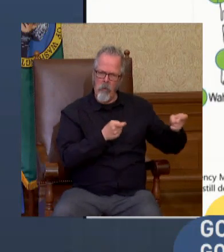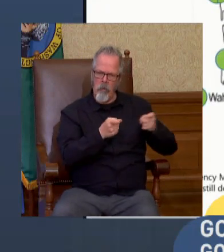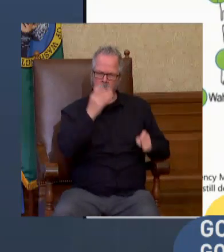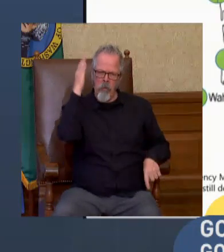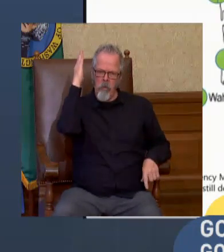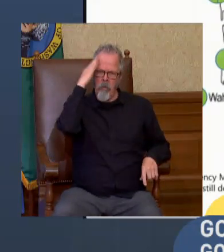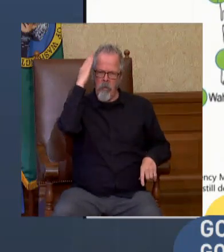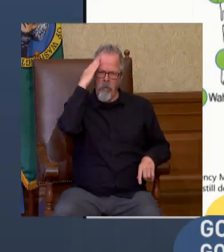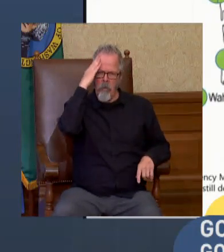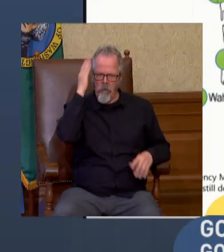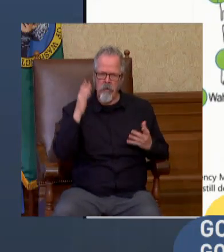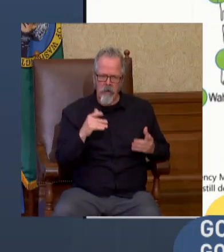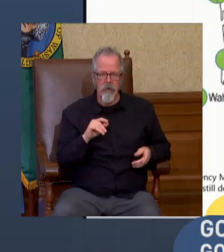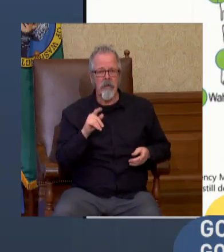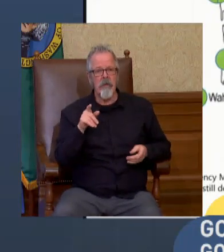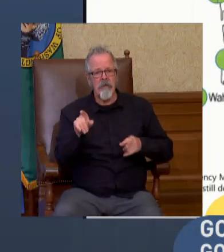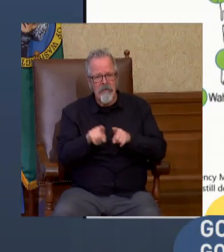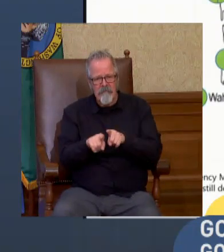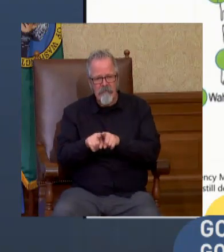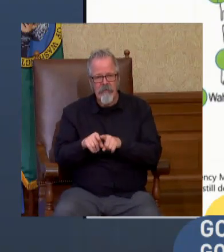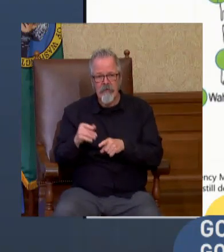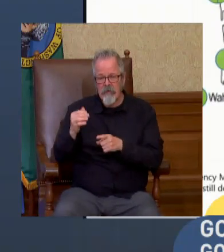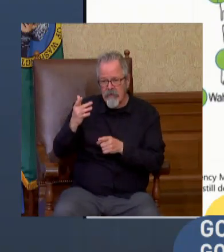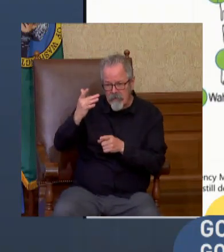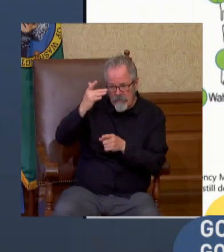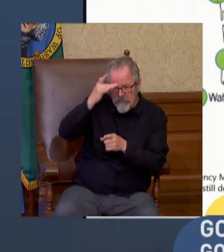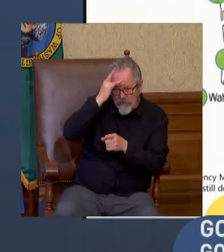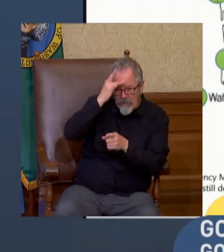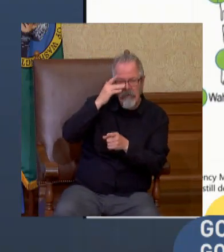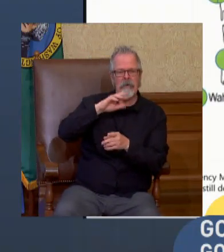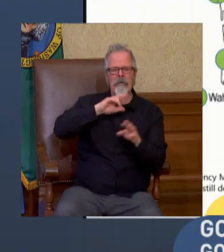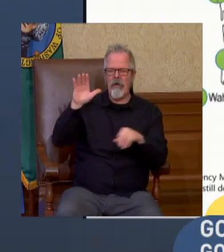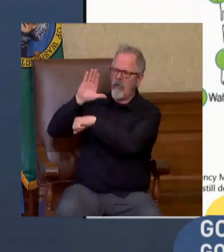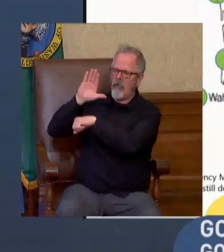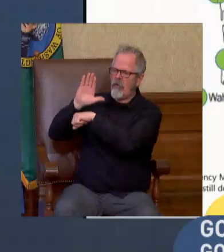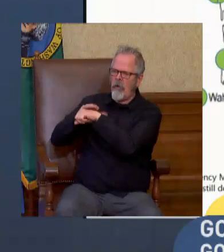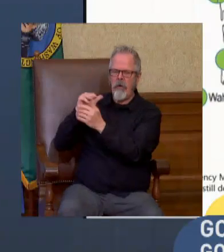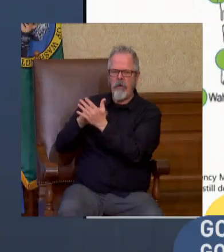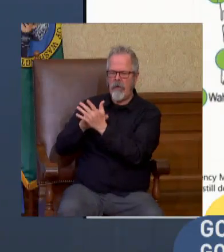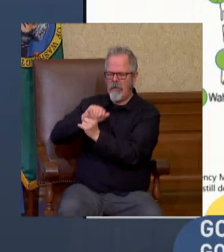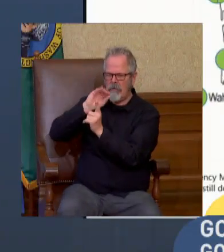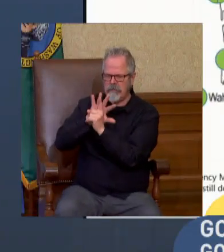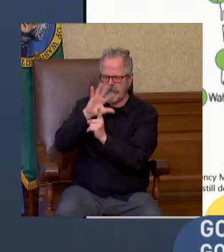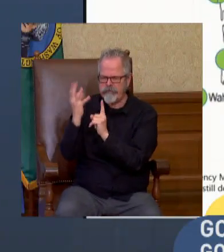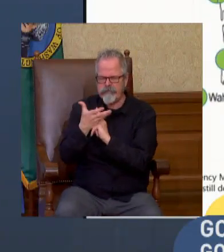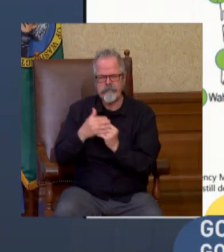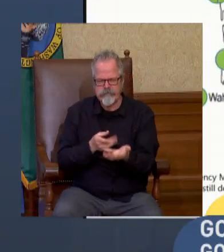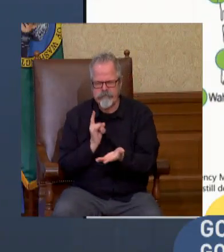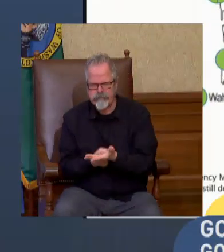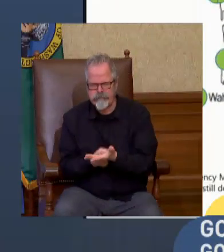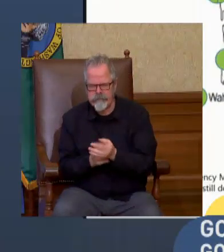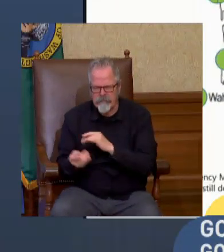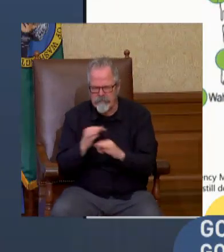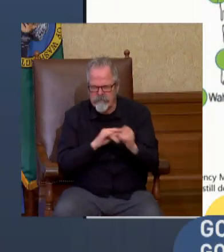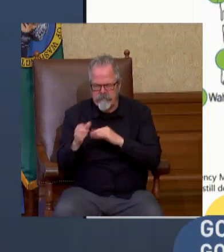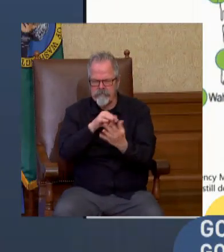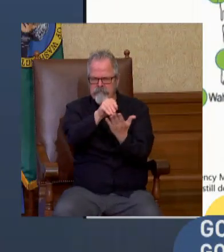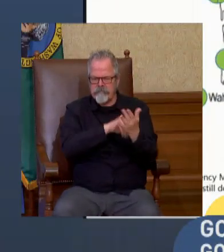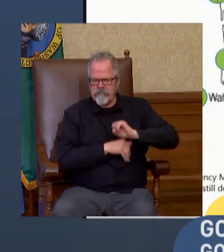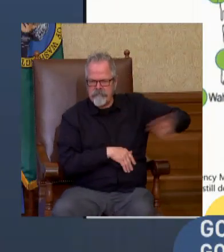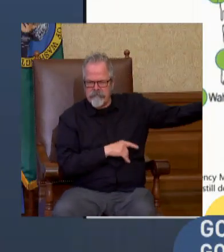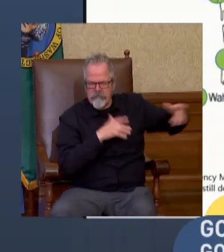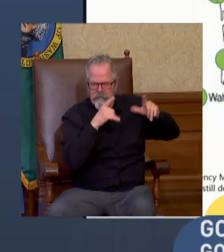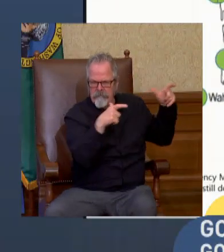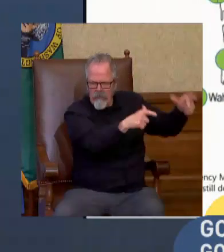of our places where we have isolation and quarantine capacity in the state of Washington. It shows where where